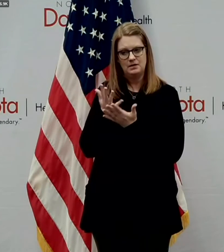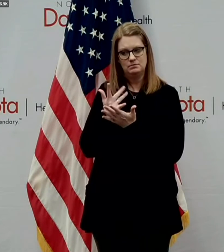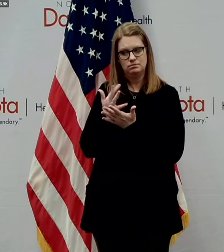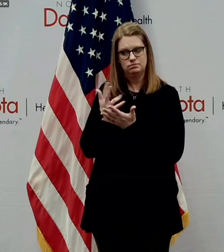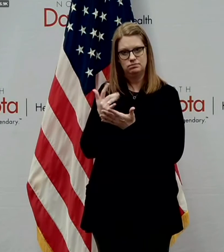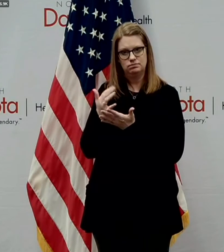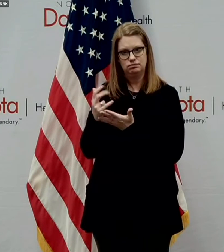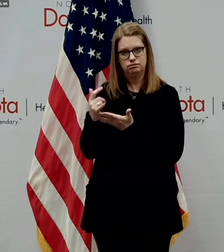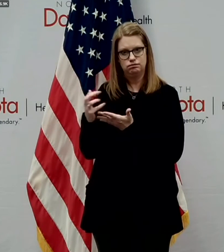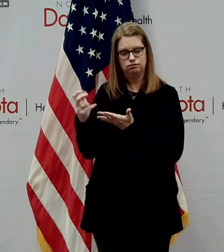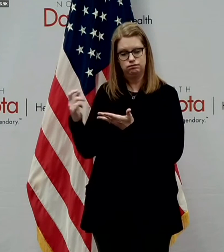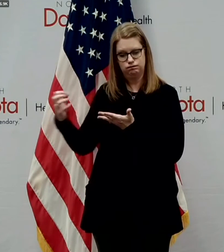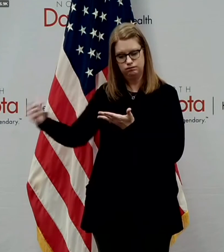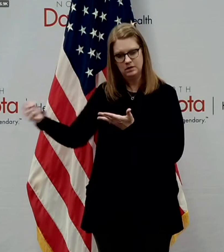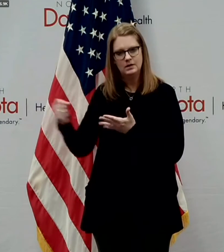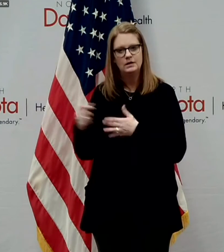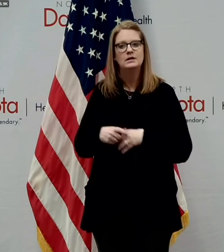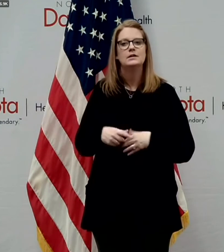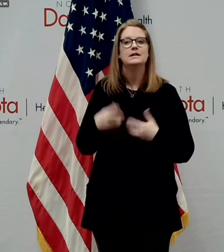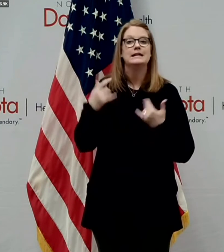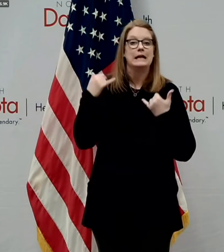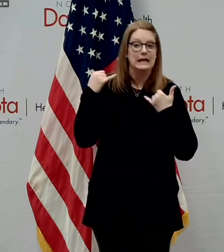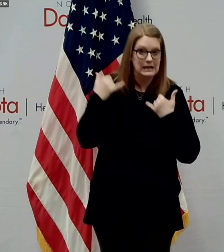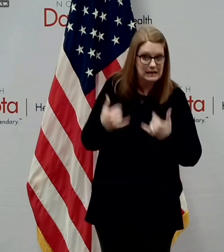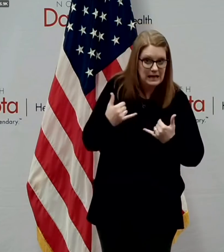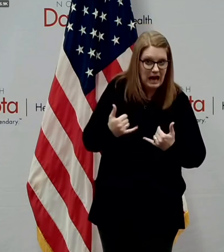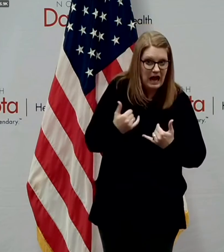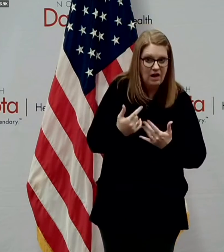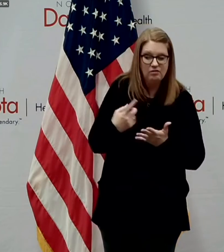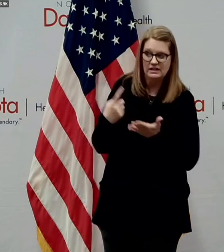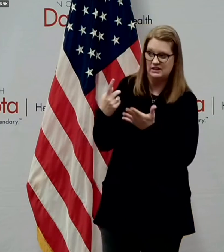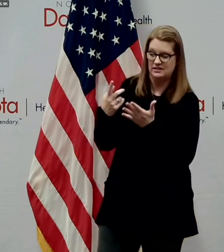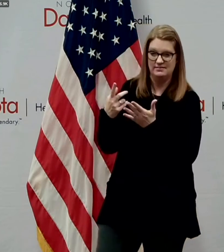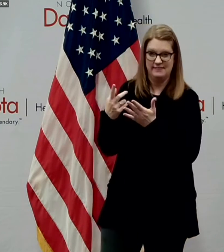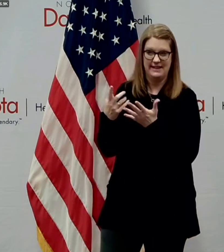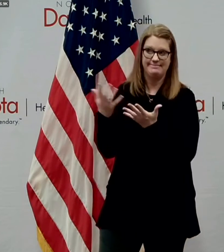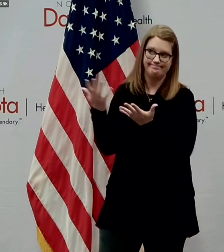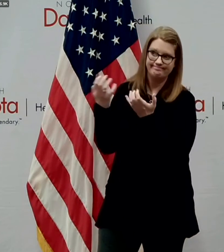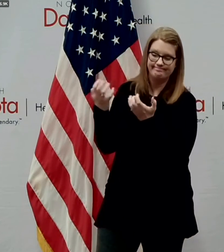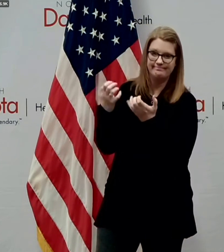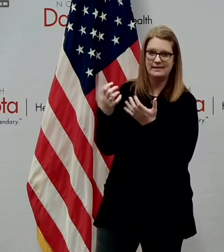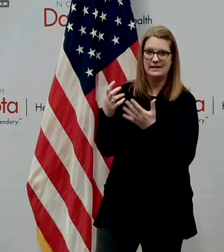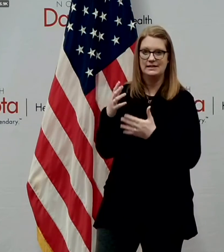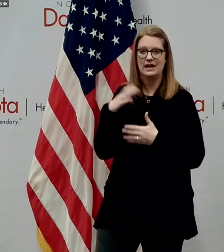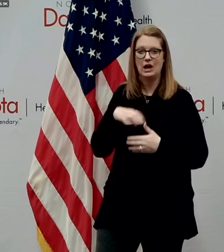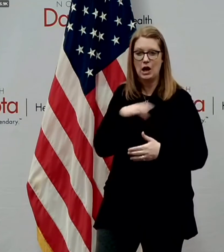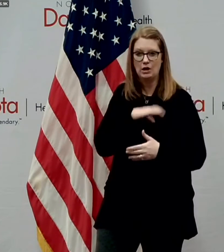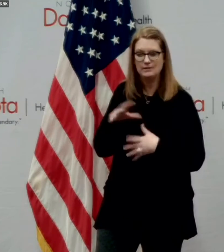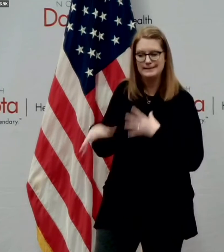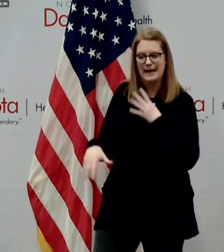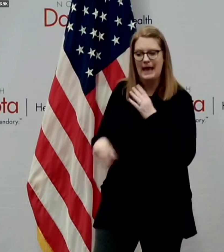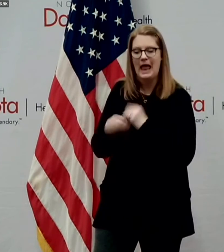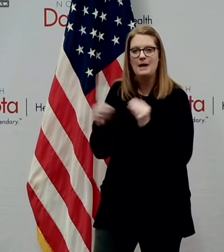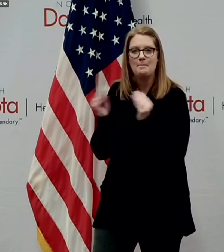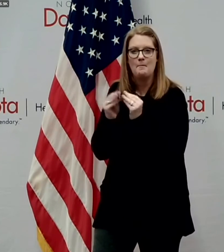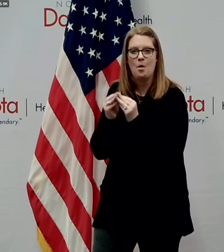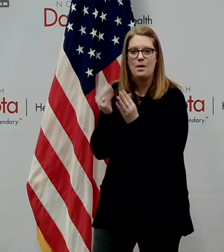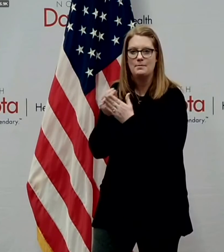quickly evaporating. There is an effort in front of Congress right now by unanimous consent to try to put more money into